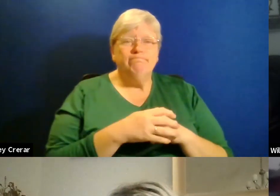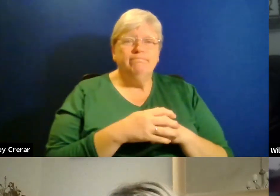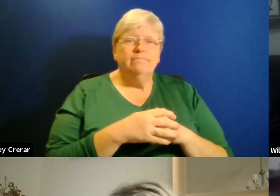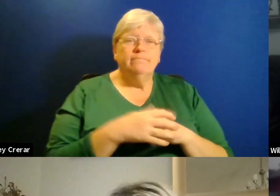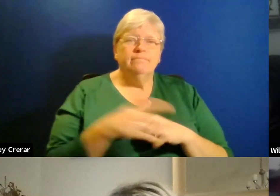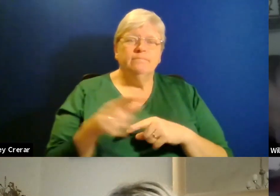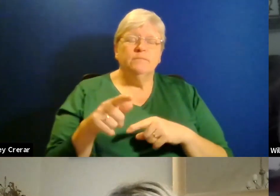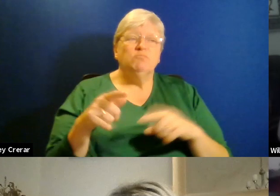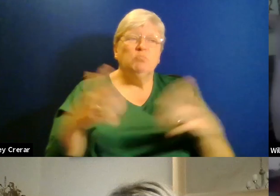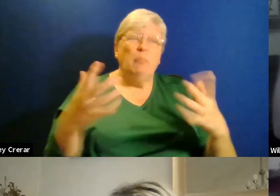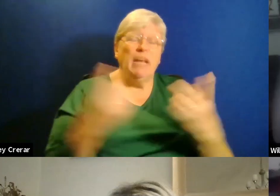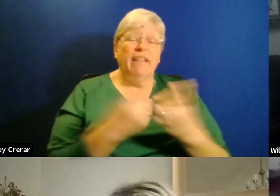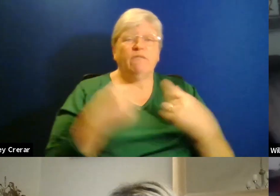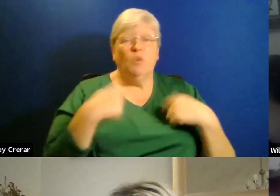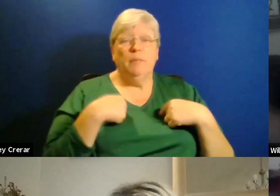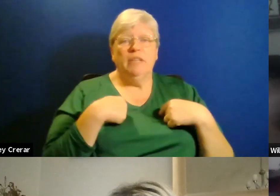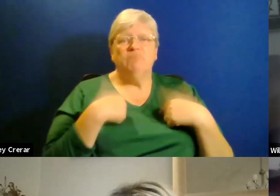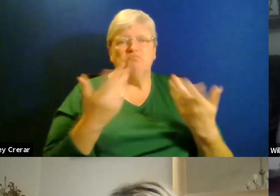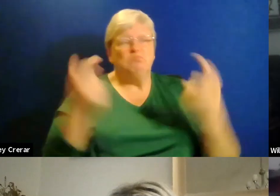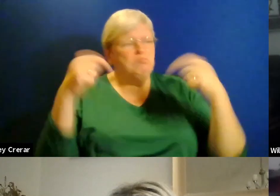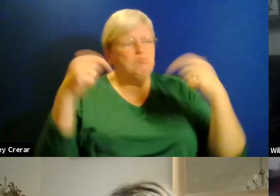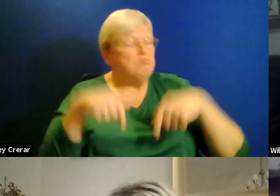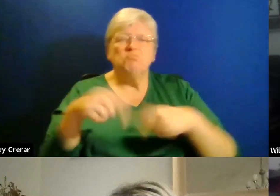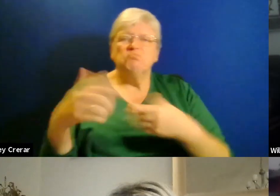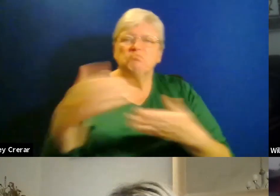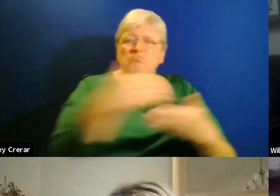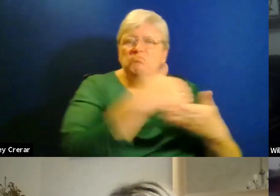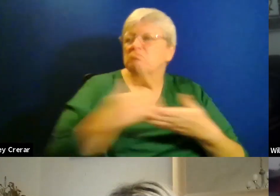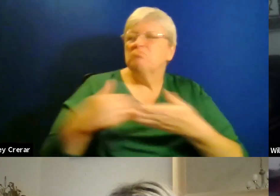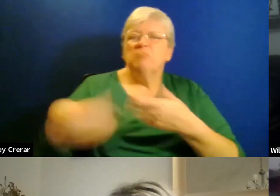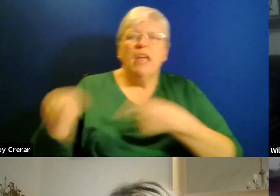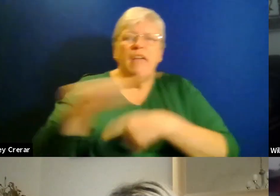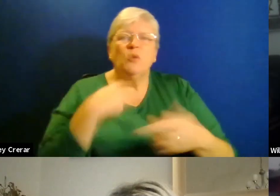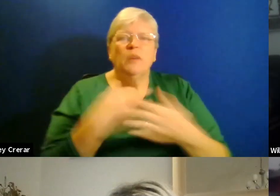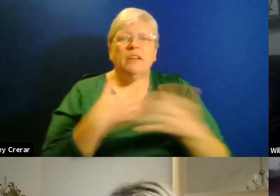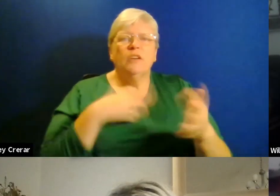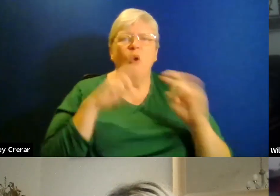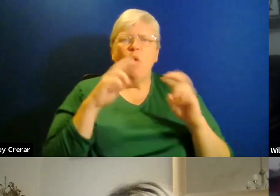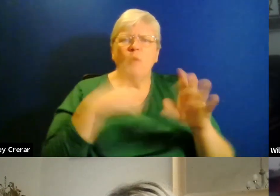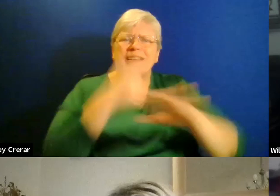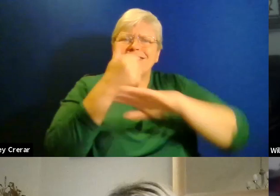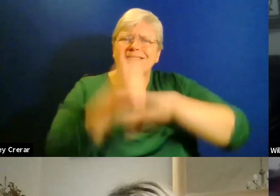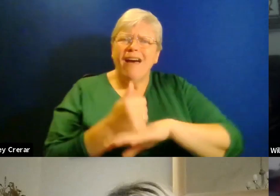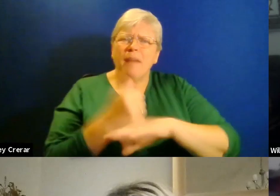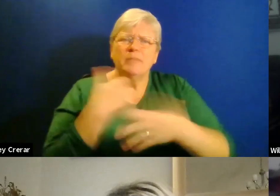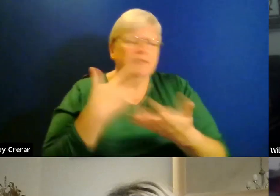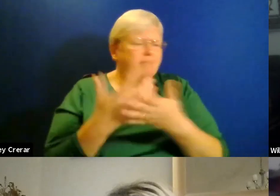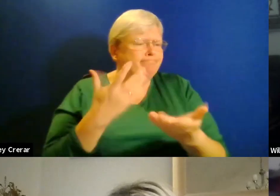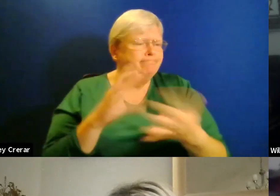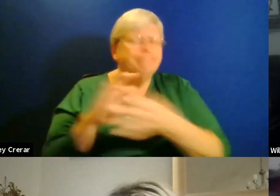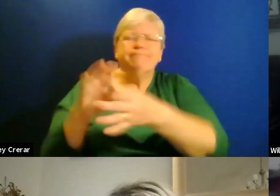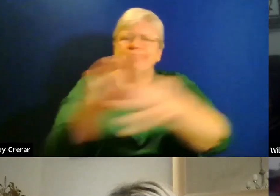that was sort of the big thing, like, right, we're going to come in, we're going to get everybody together, and we're going to hopefully try and set up some cross-pollination between these